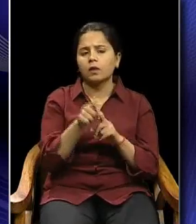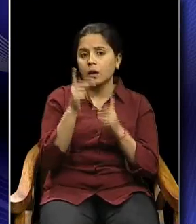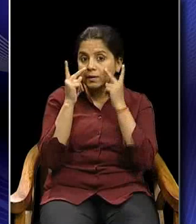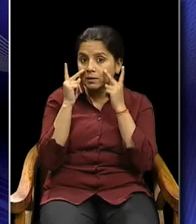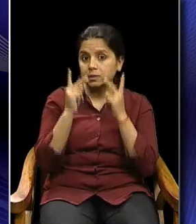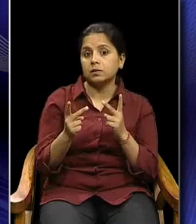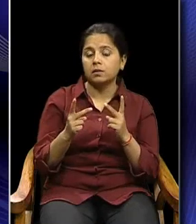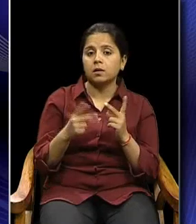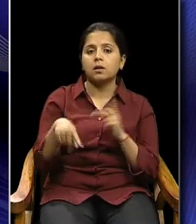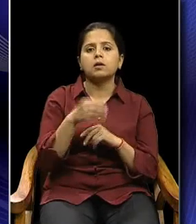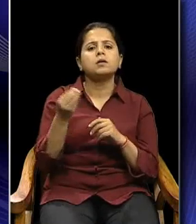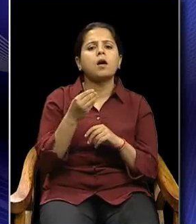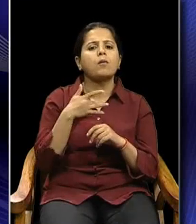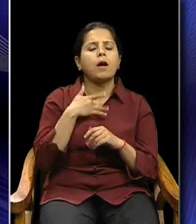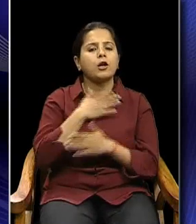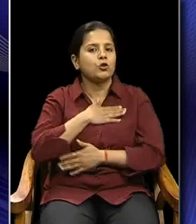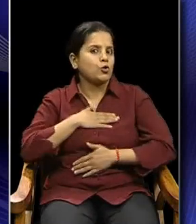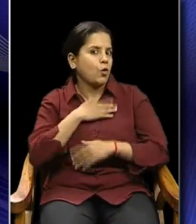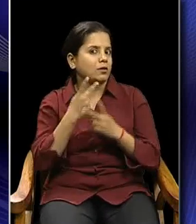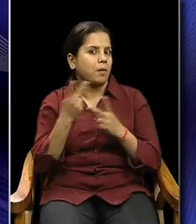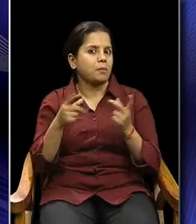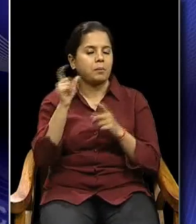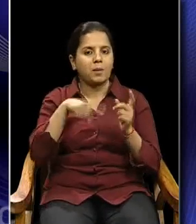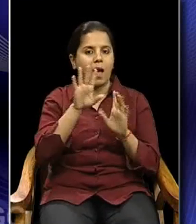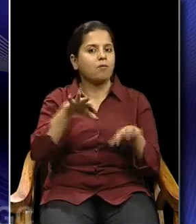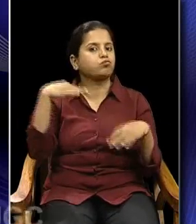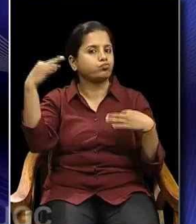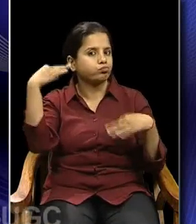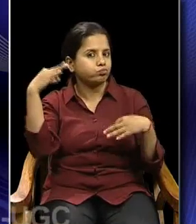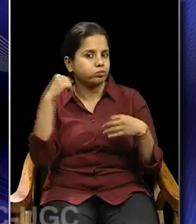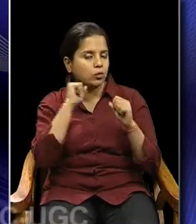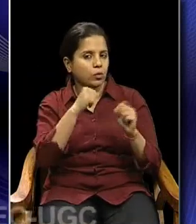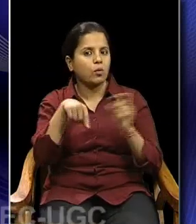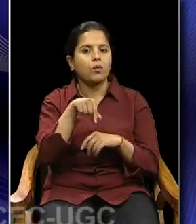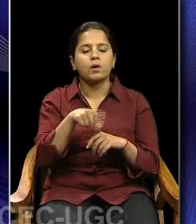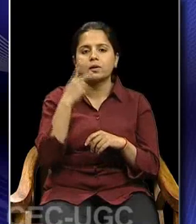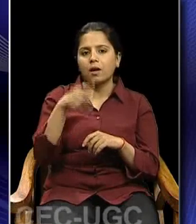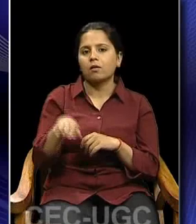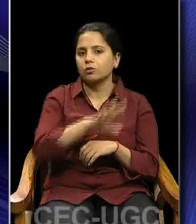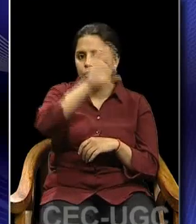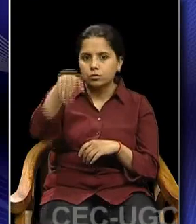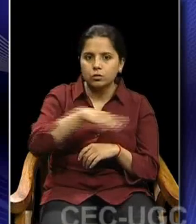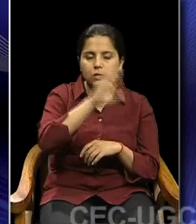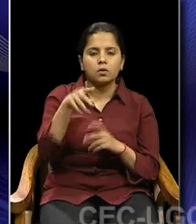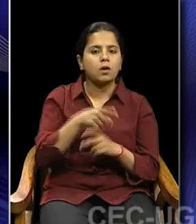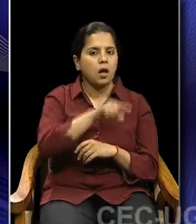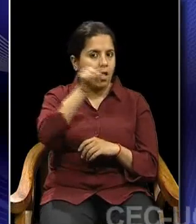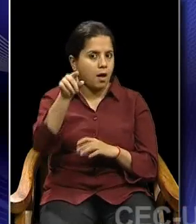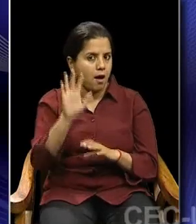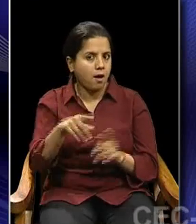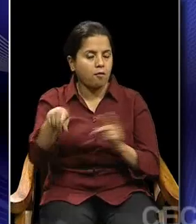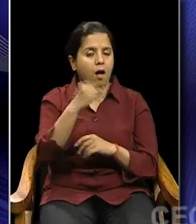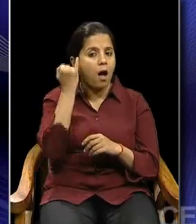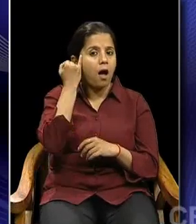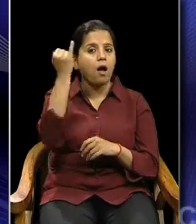be some source of entertainment. When people, they are dancing and they are going to the fair, then they are catering to this